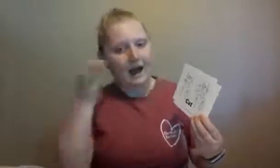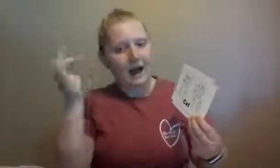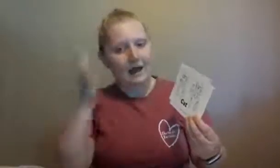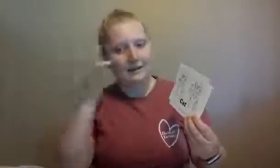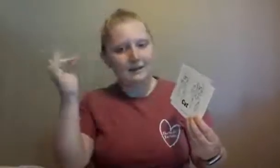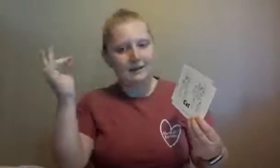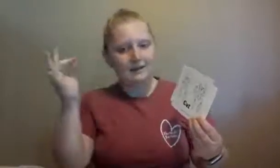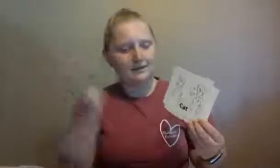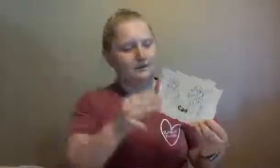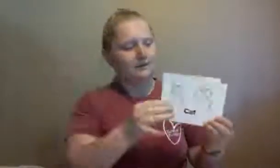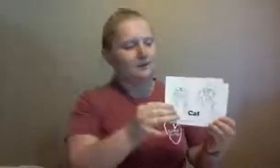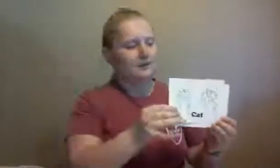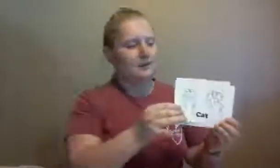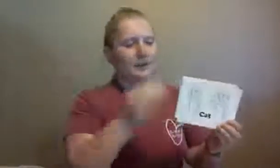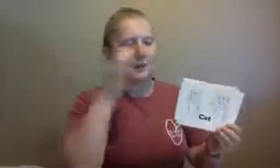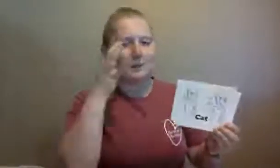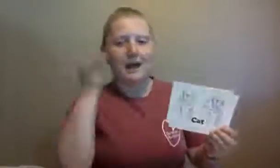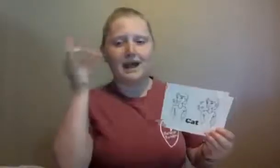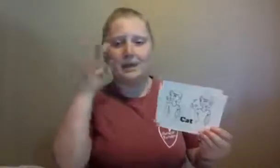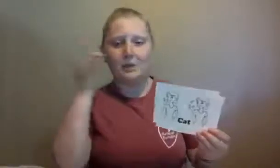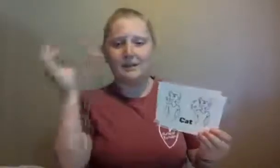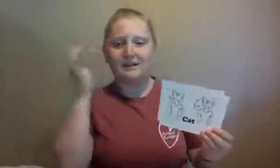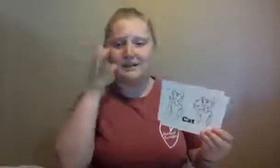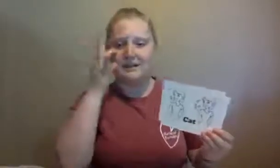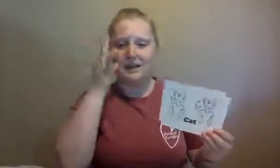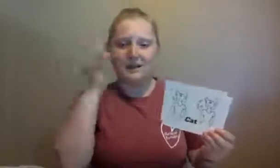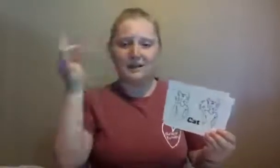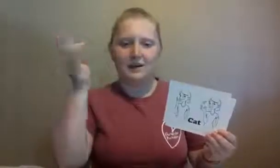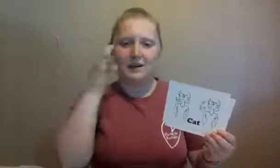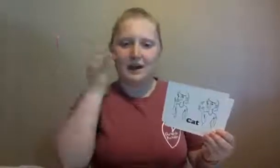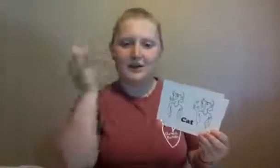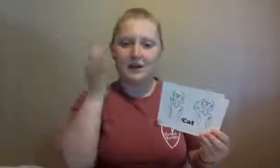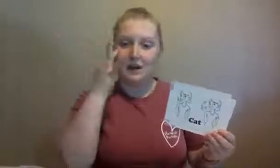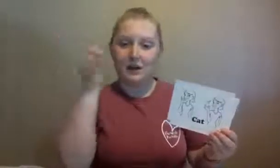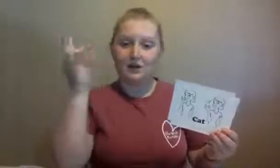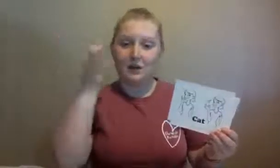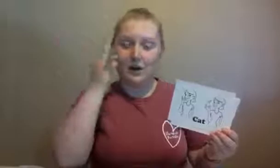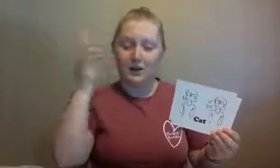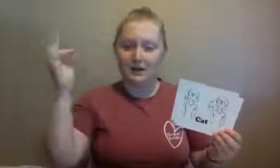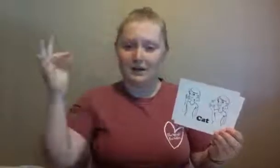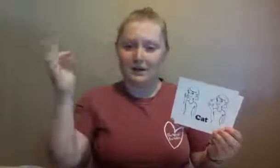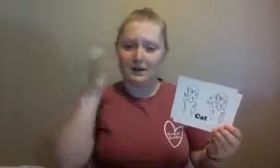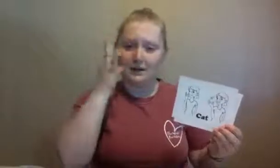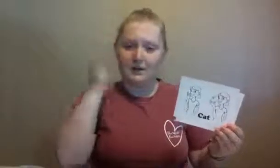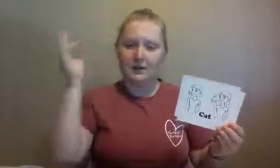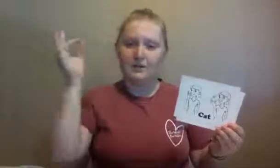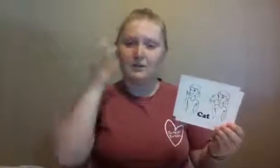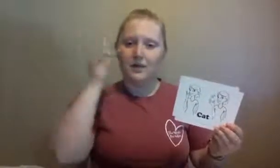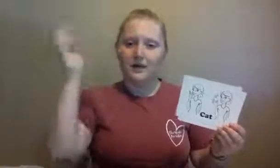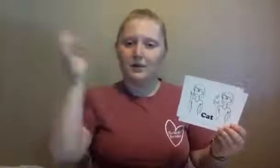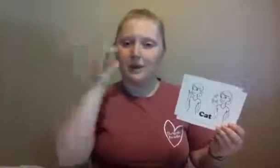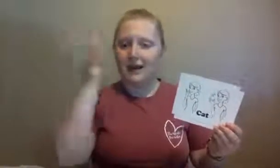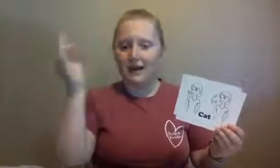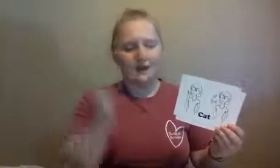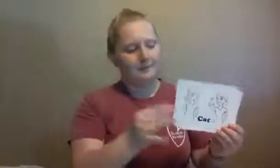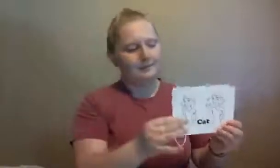Cat. It's like you're petting like you're petting one of your, if you had a whisker, be like you're petting it.